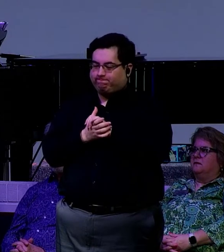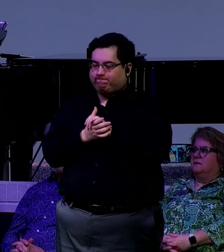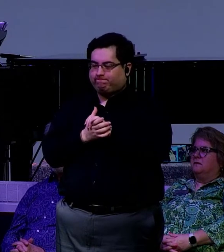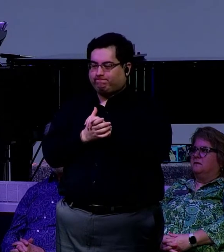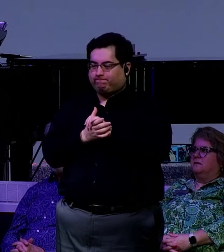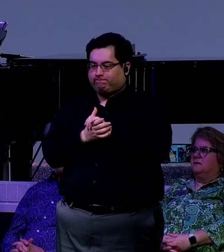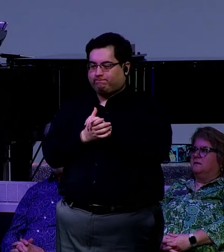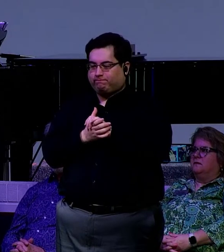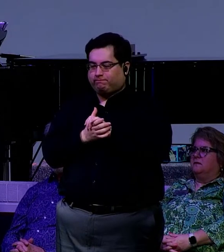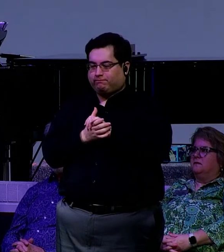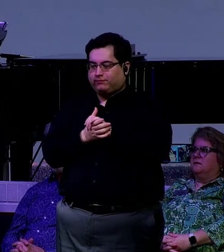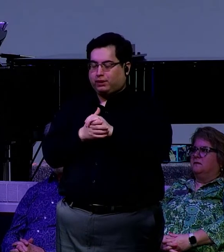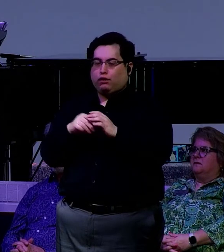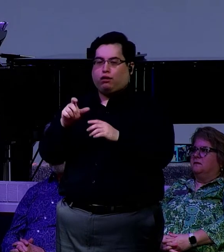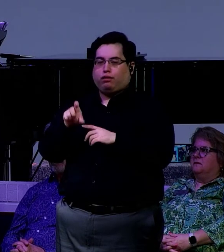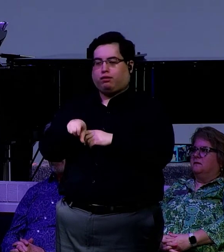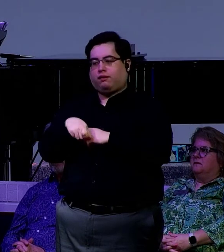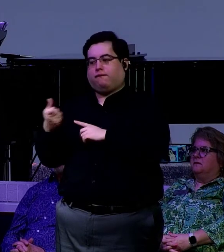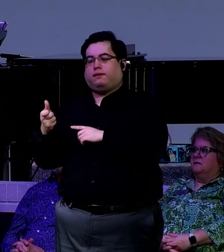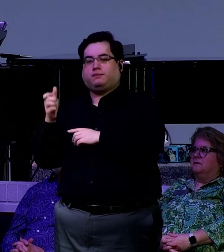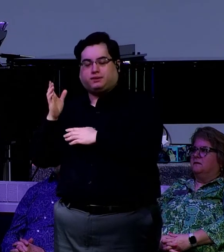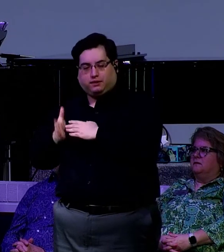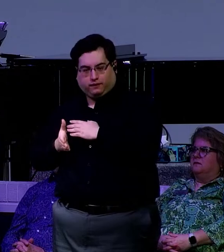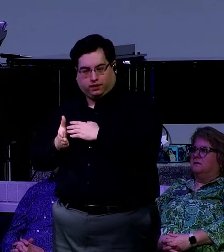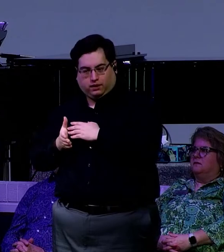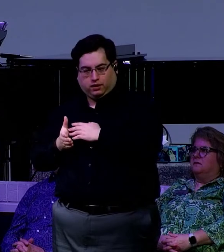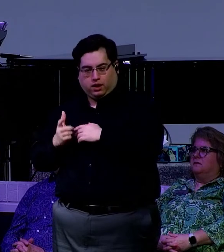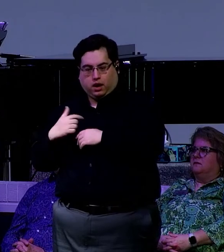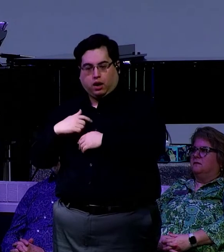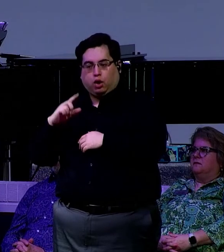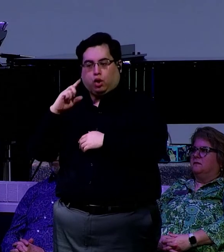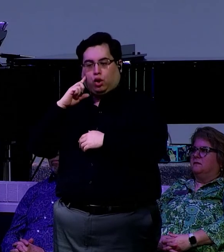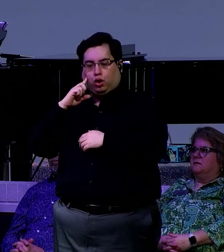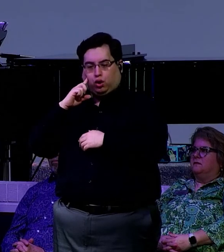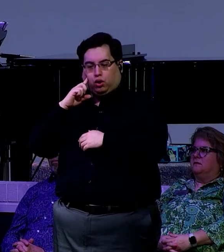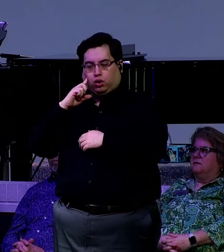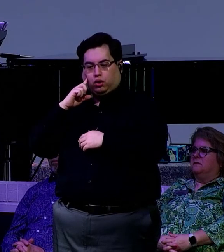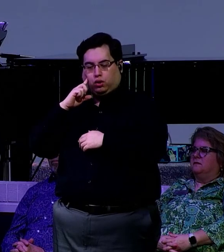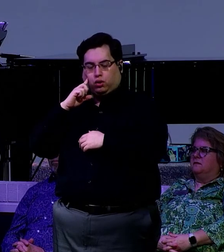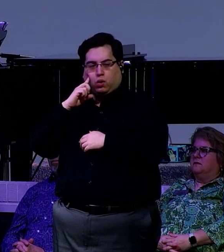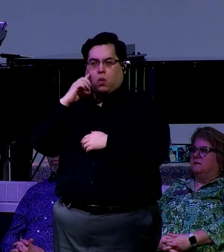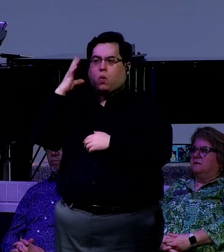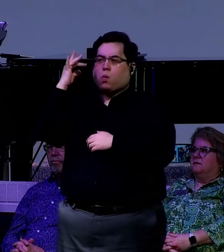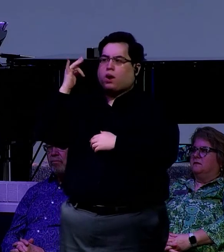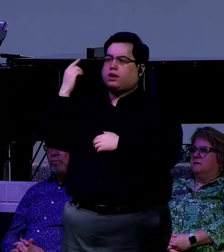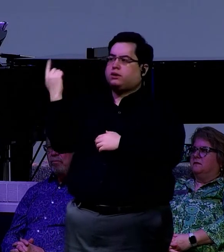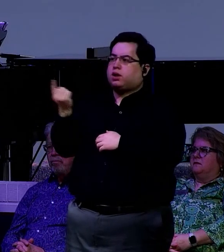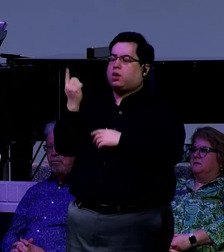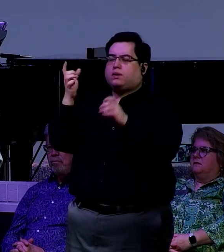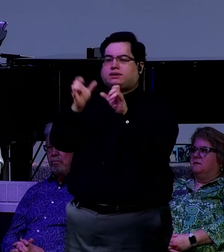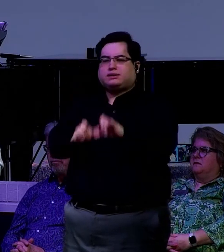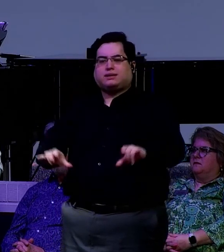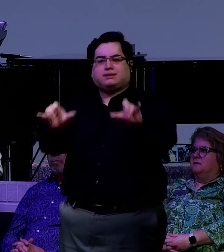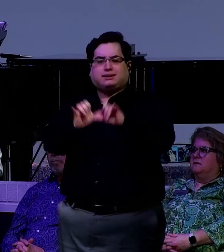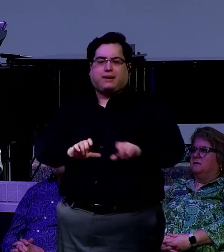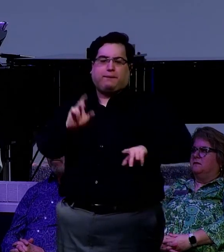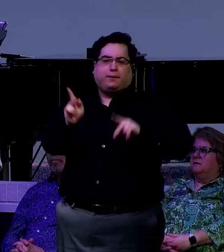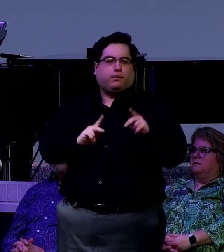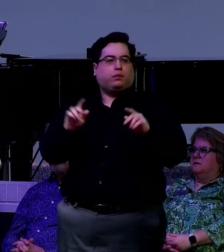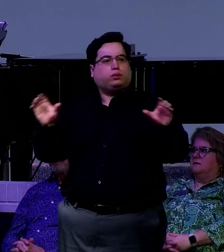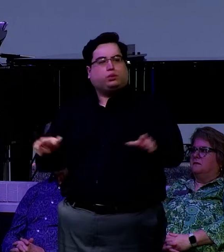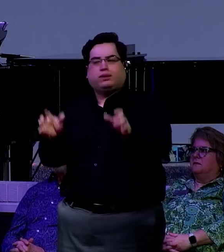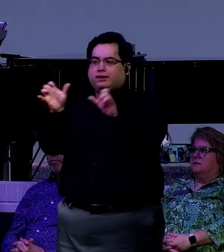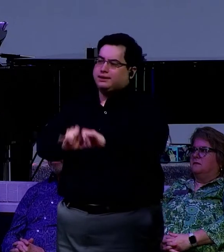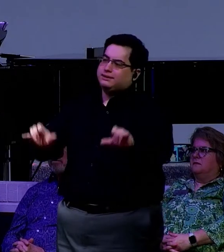And on the flip side of that, I heard, why is it always the same people doing the same